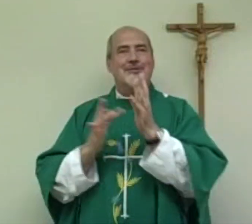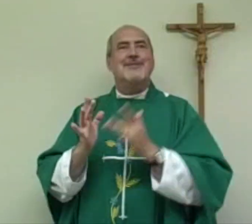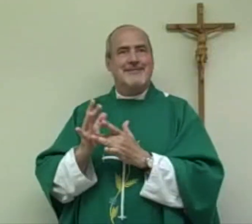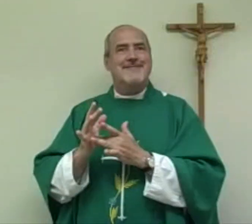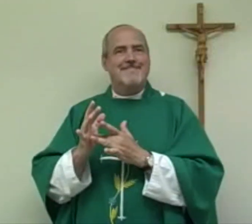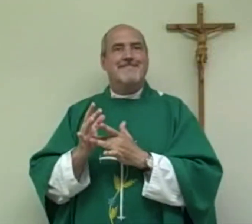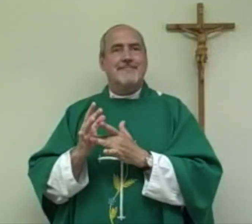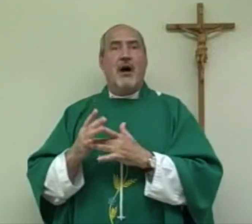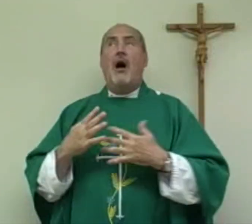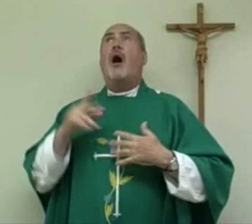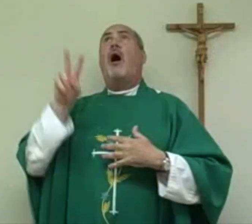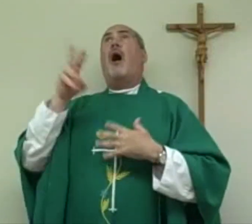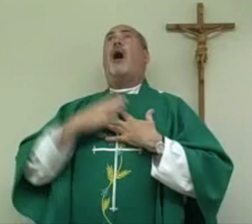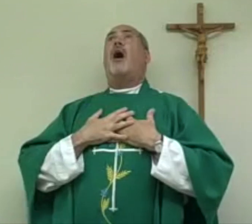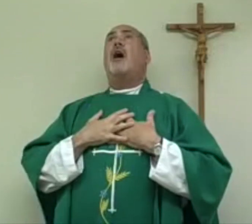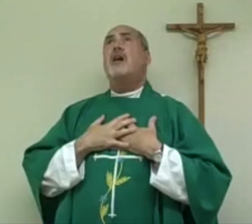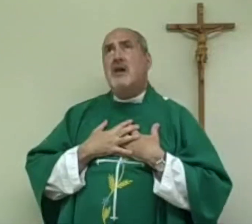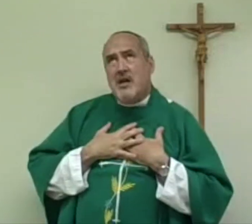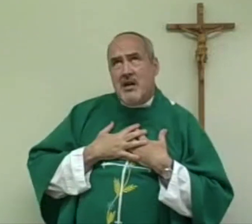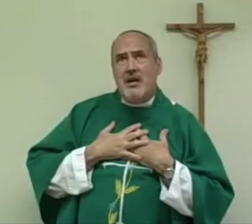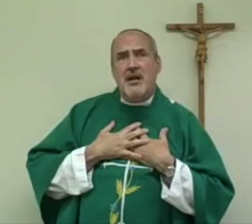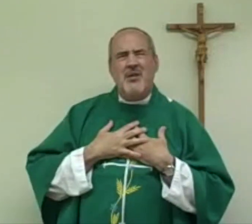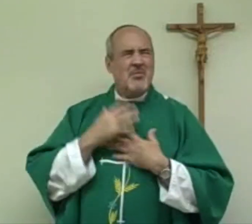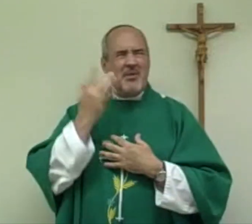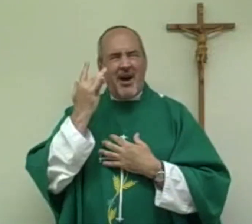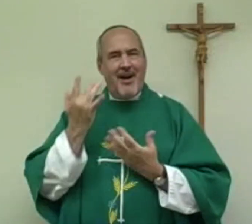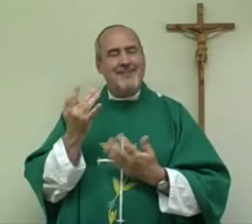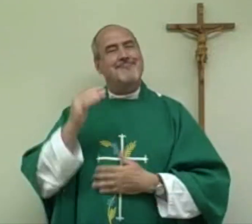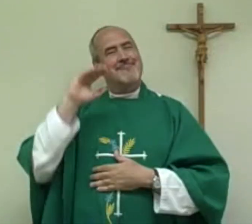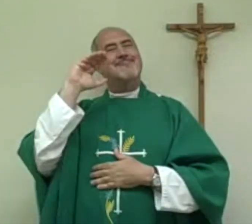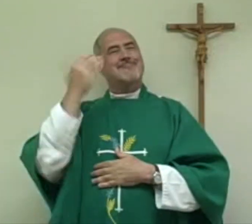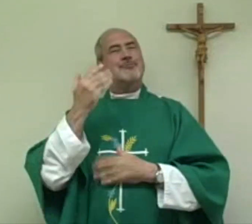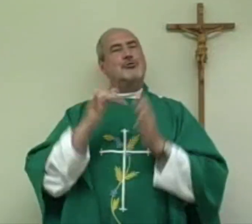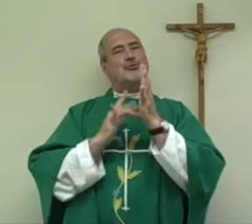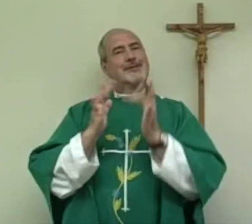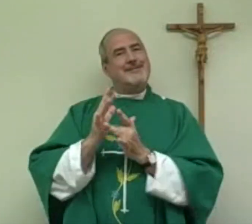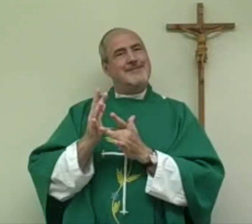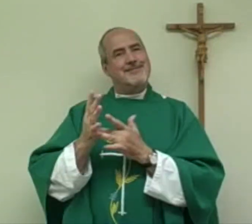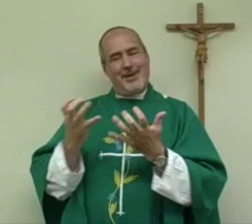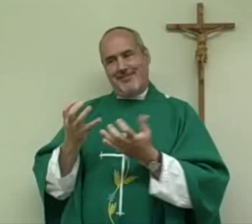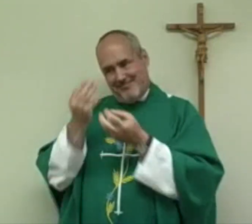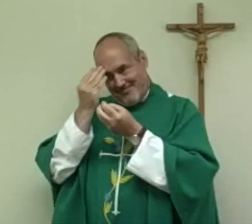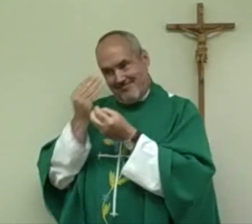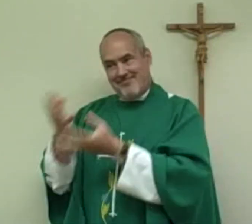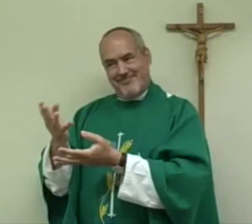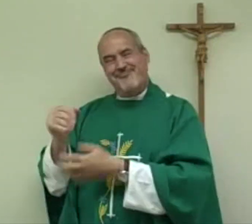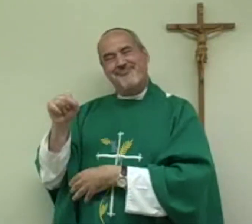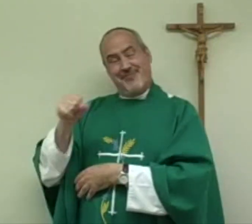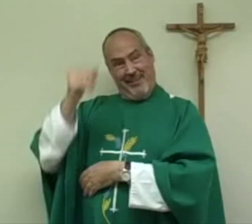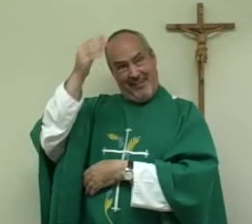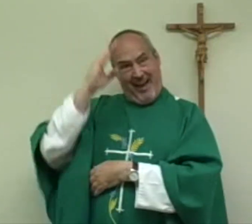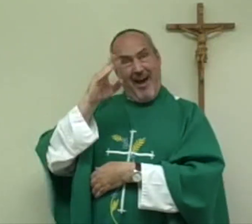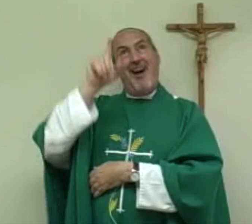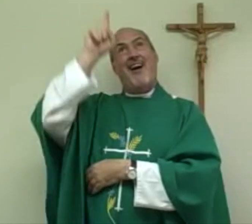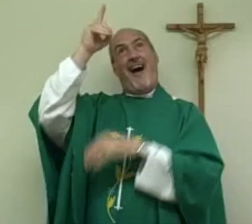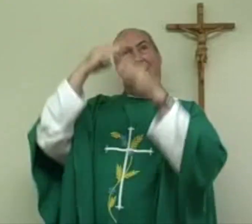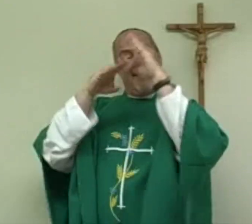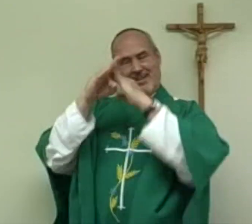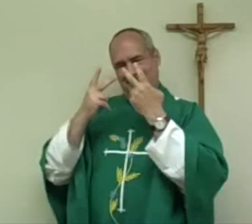said to Jesus, "I can't speak." And then he was able to speak. And Jesus did